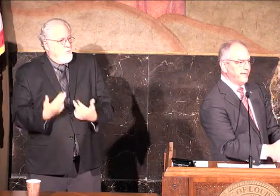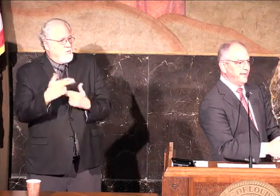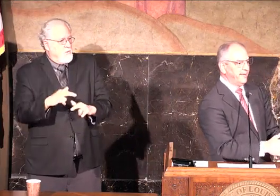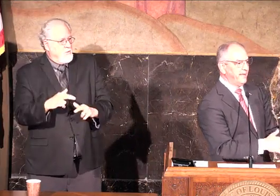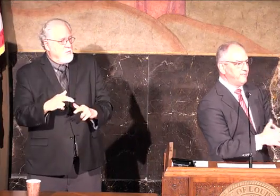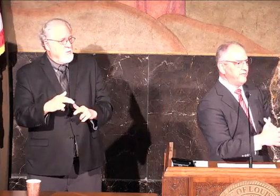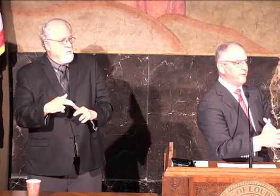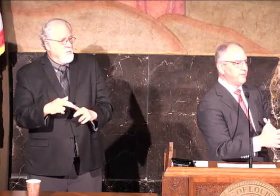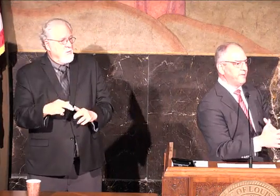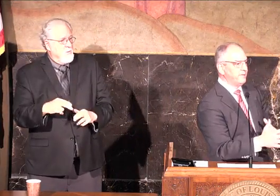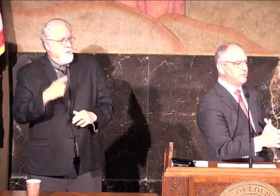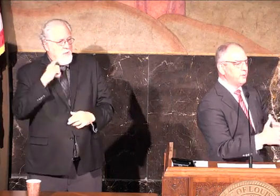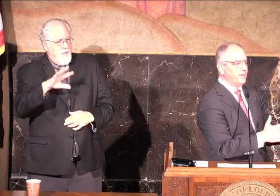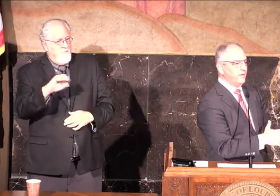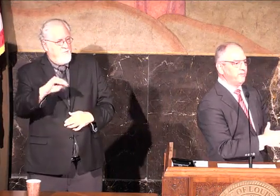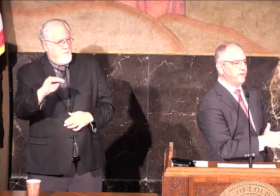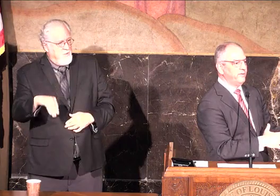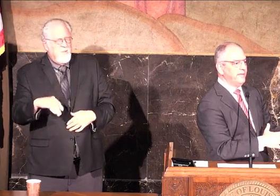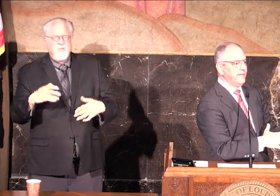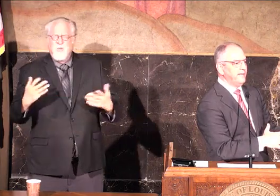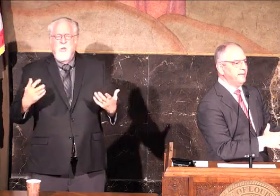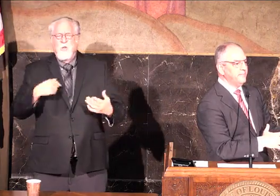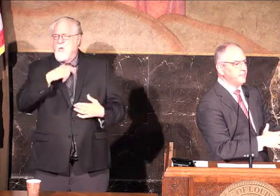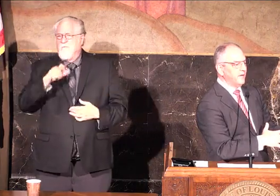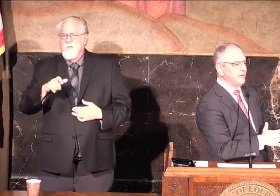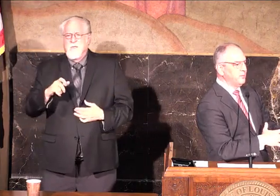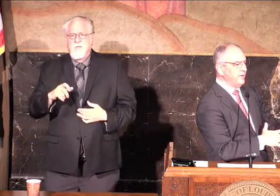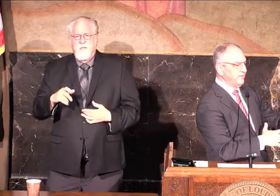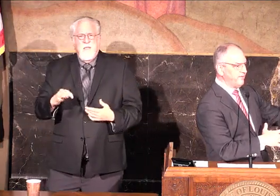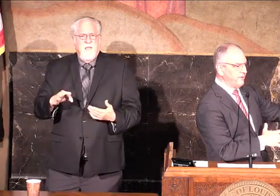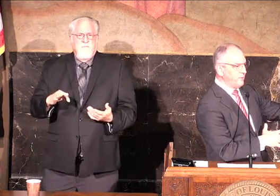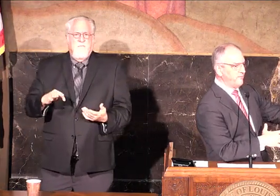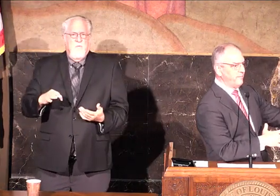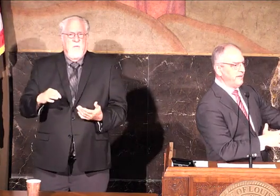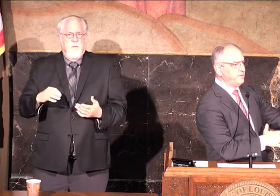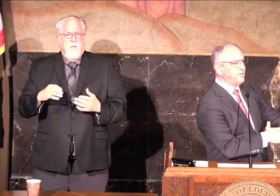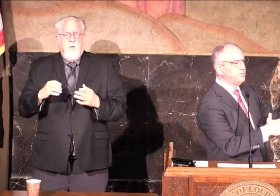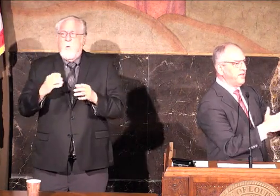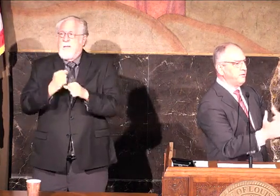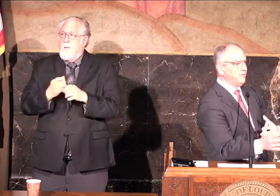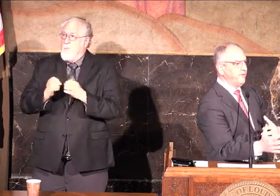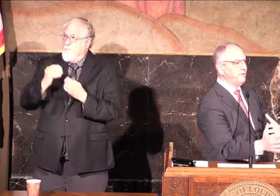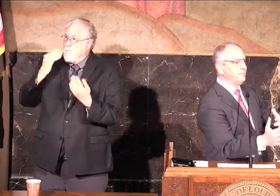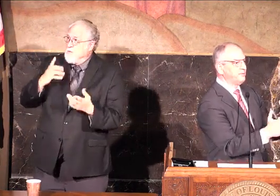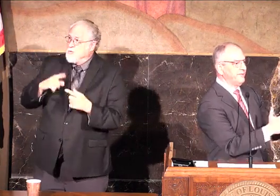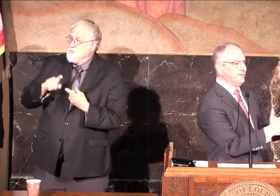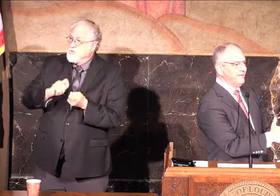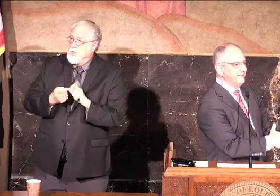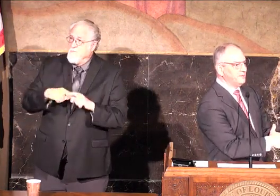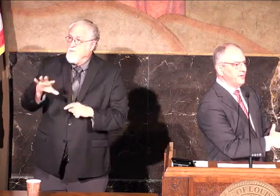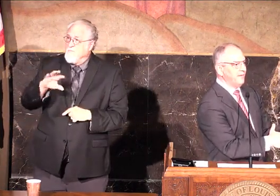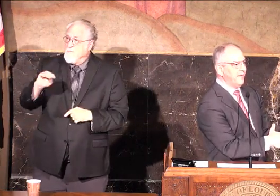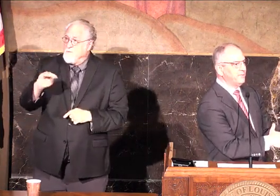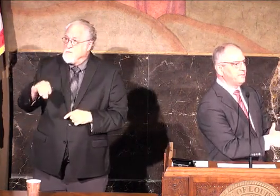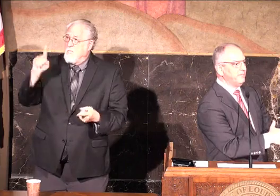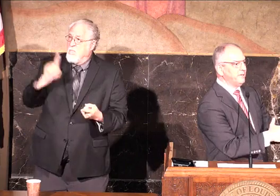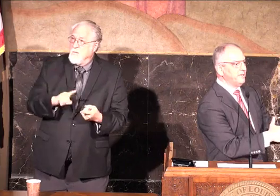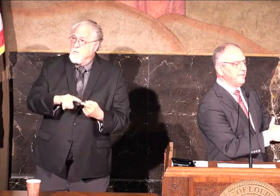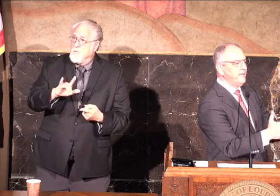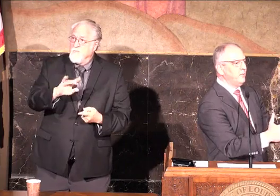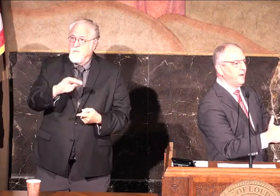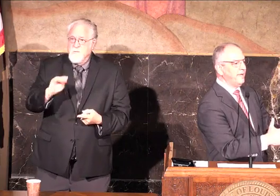restriction at 50%. So we don't feel the need, unless we get further information, to change from 50% to